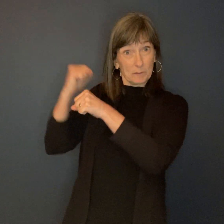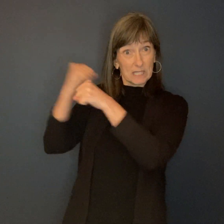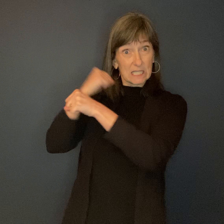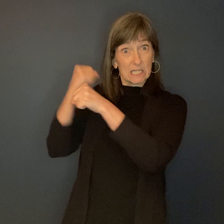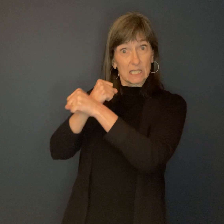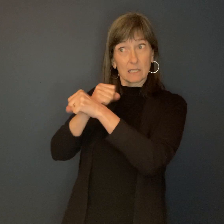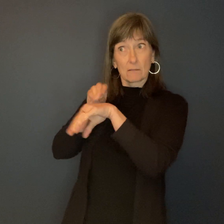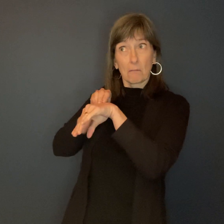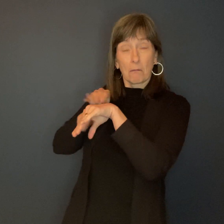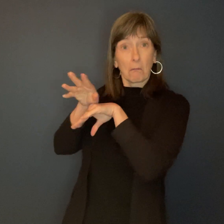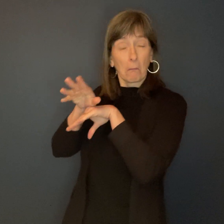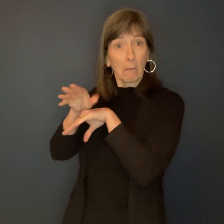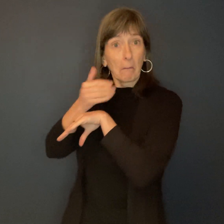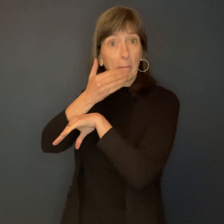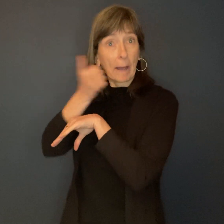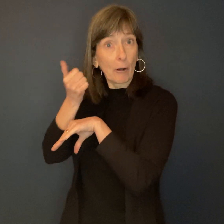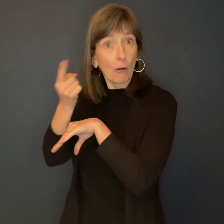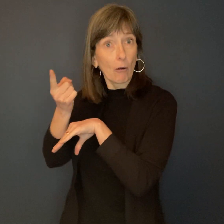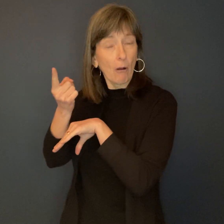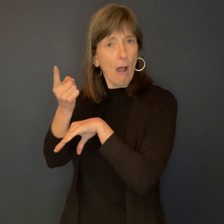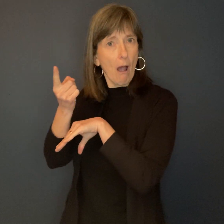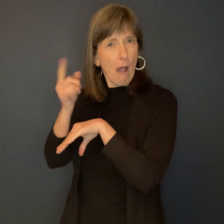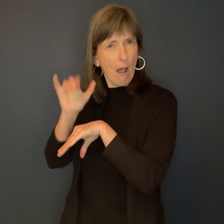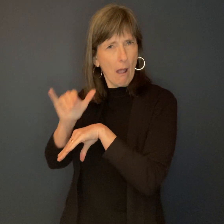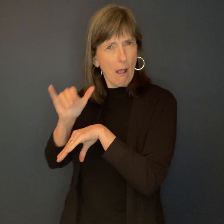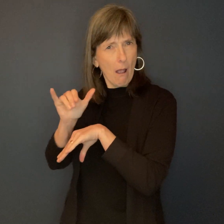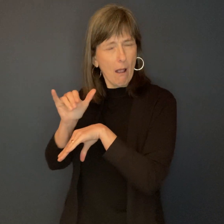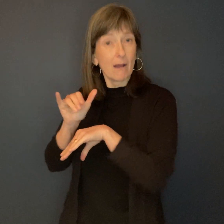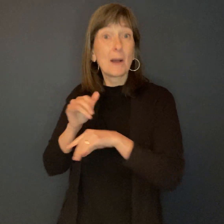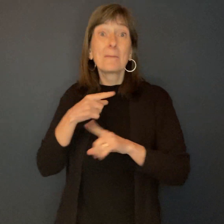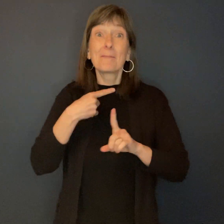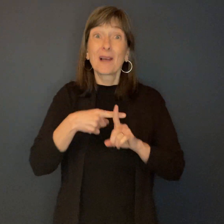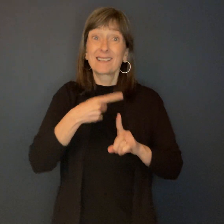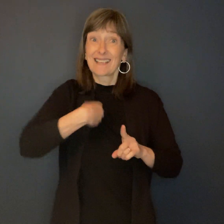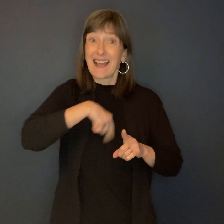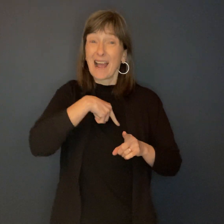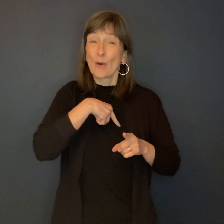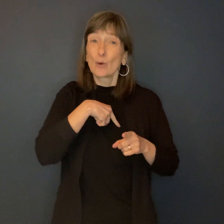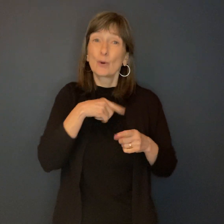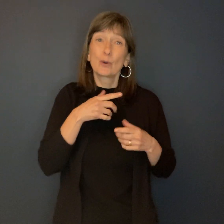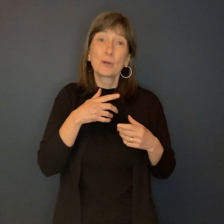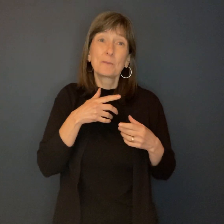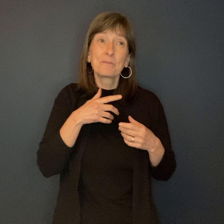and we were in a electoral district, not electoral district, but a federal district